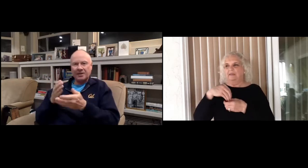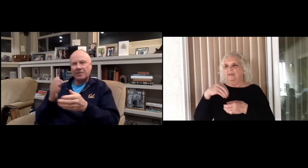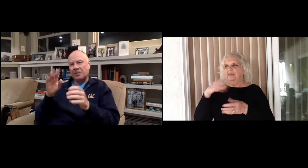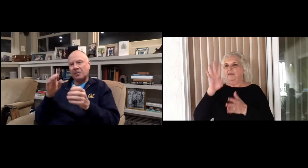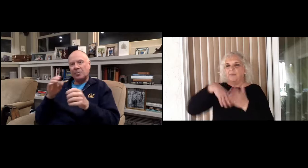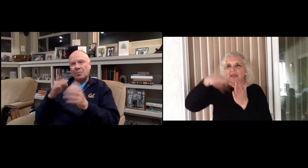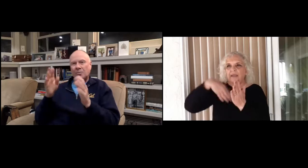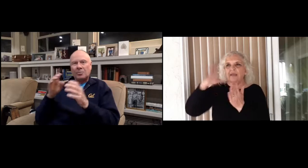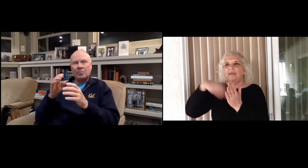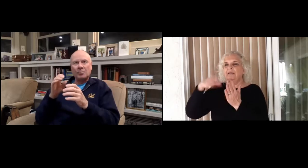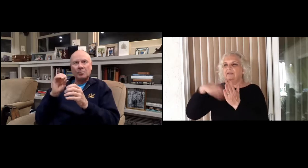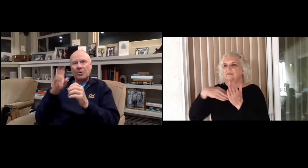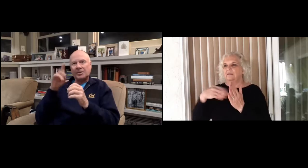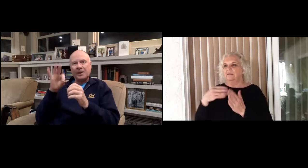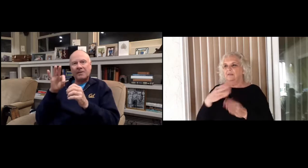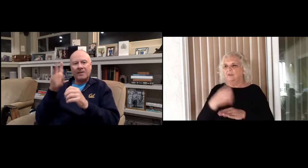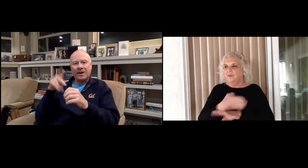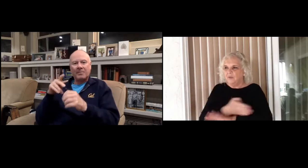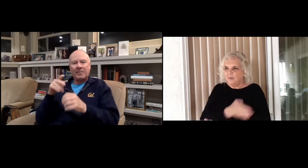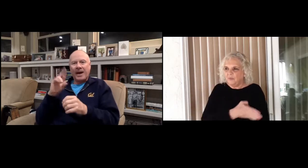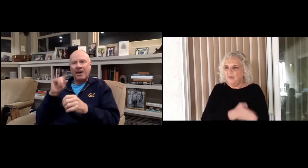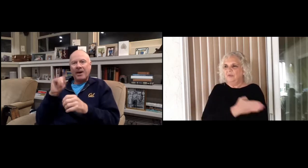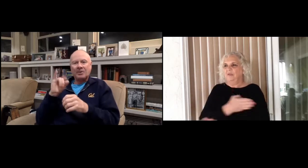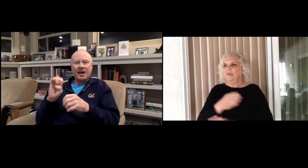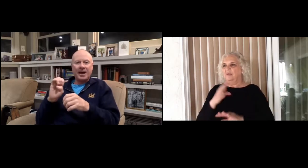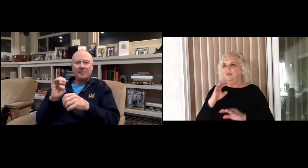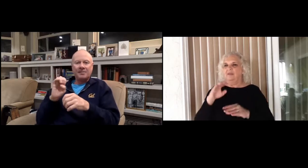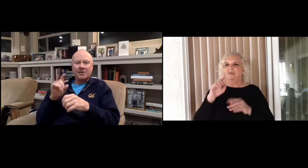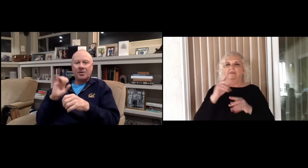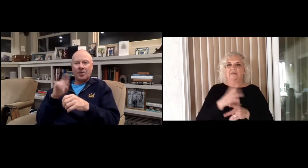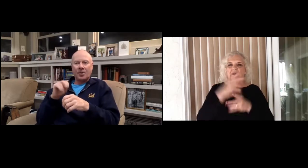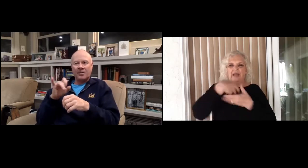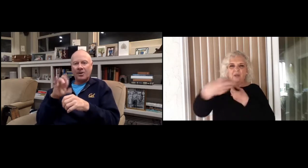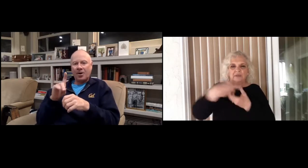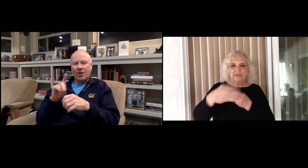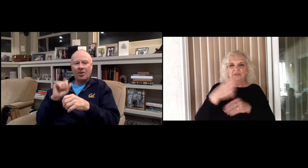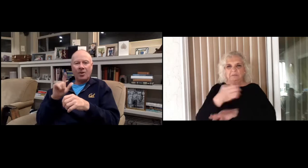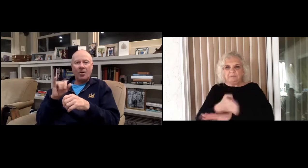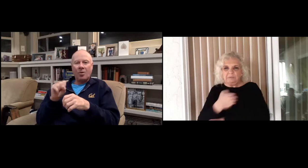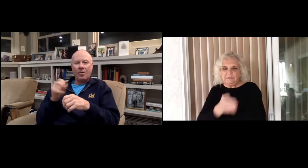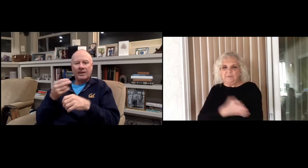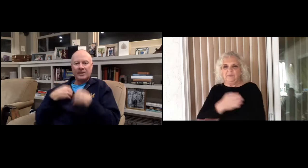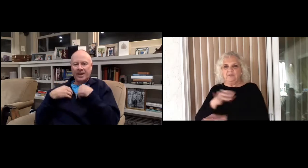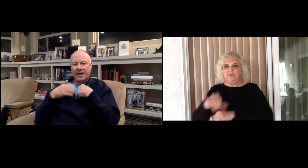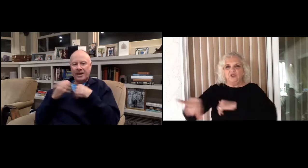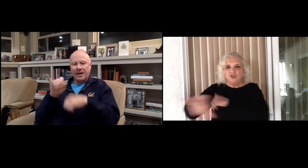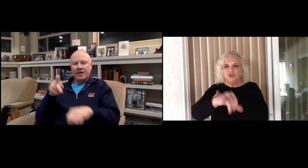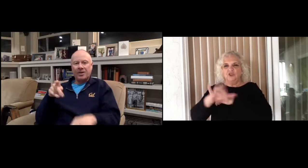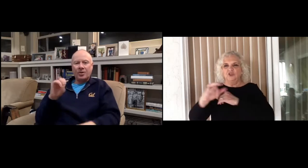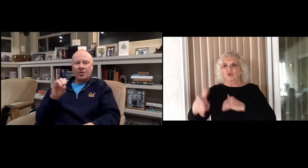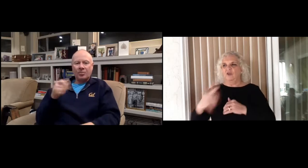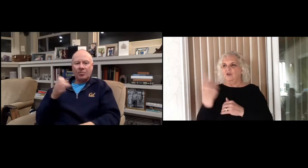painting, putting stuff up outside on the yard. Always had